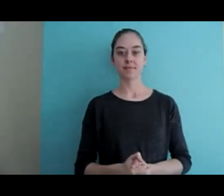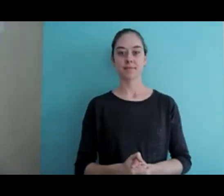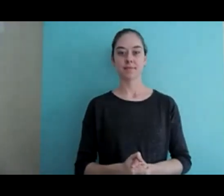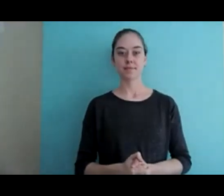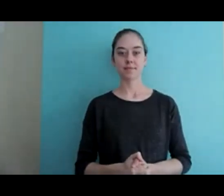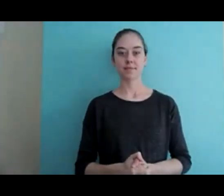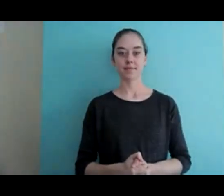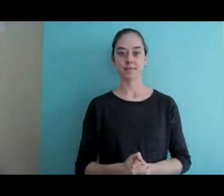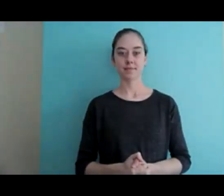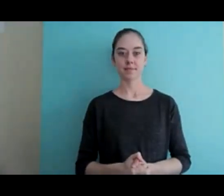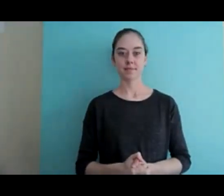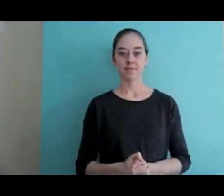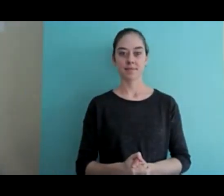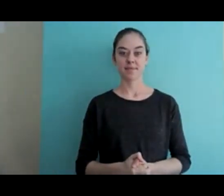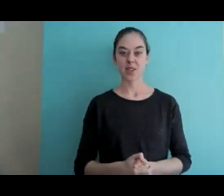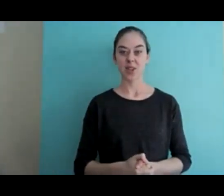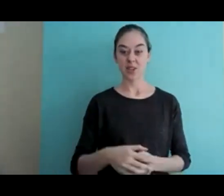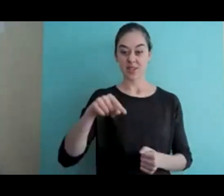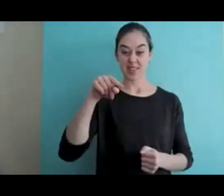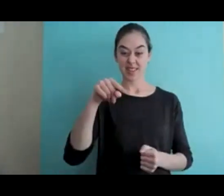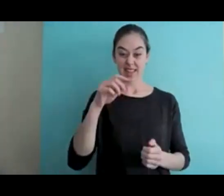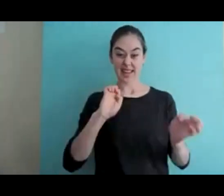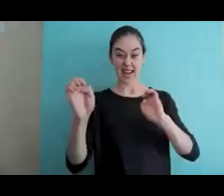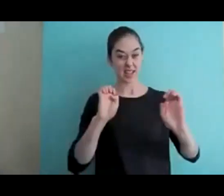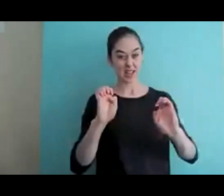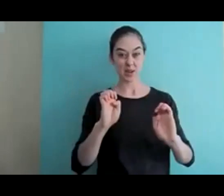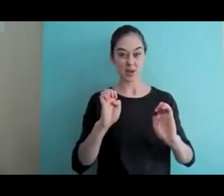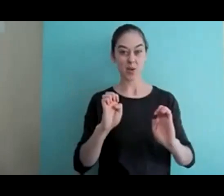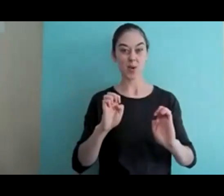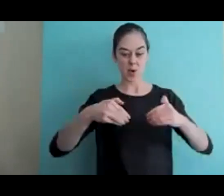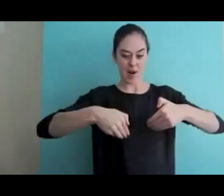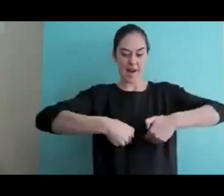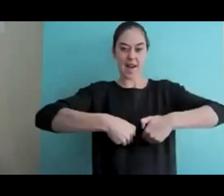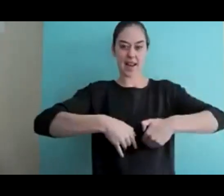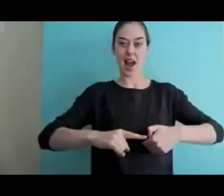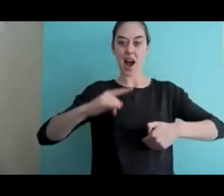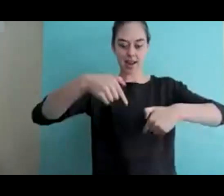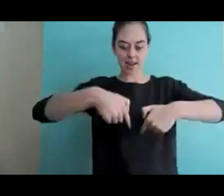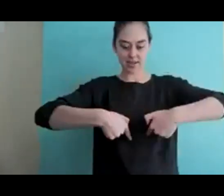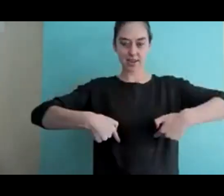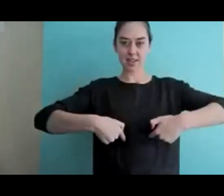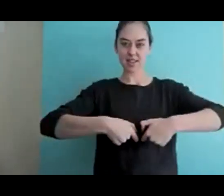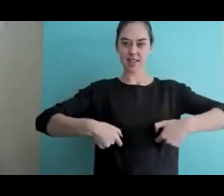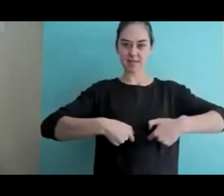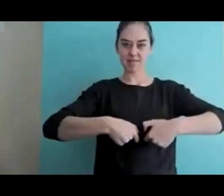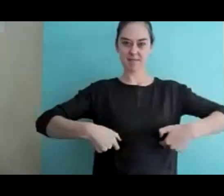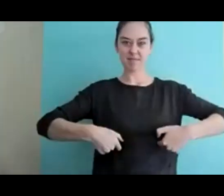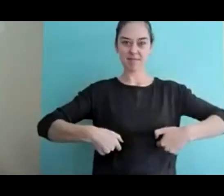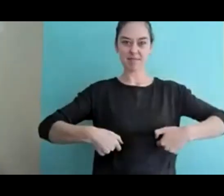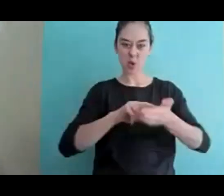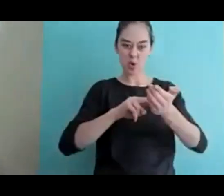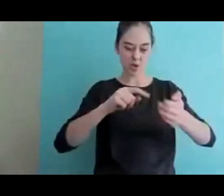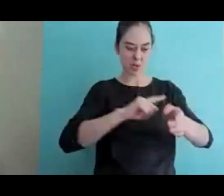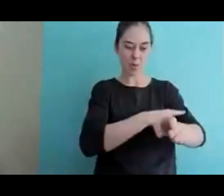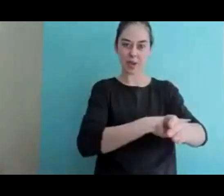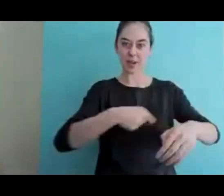Very good. This really gets us really high on the abs. High around the midsection, and